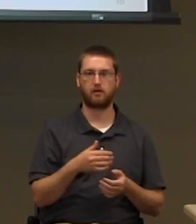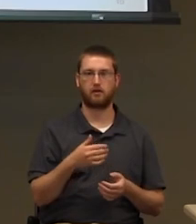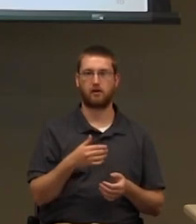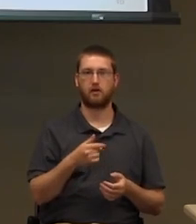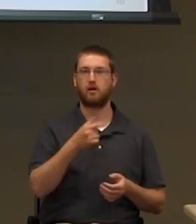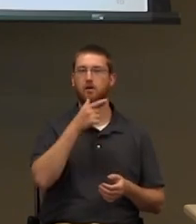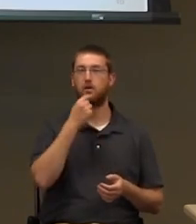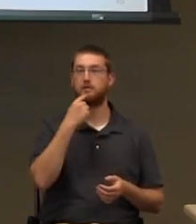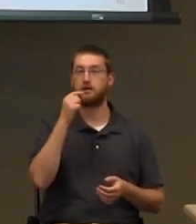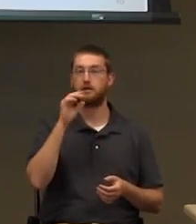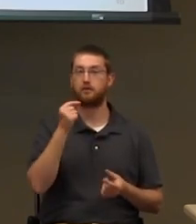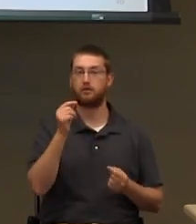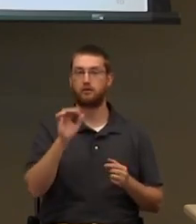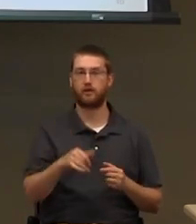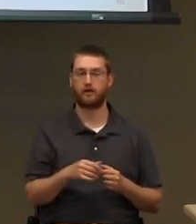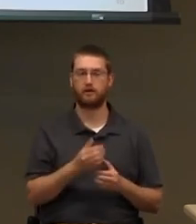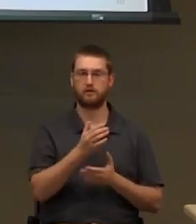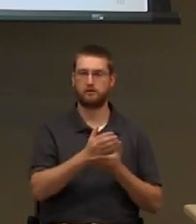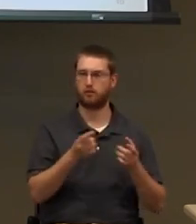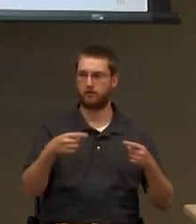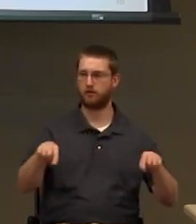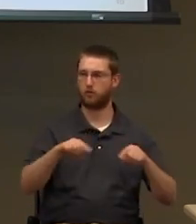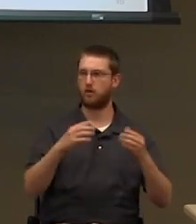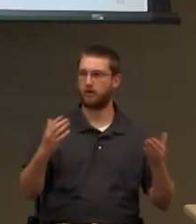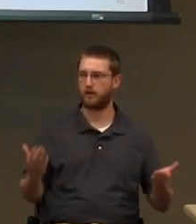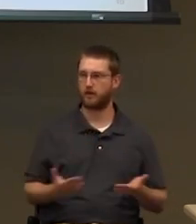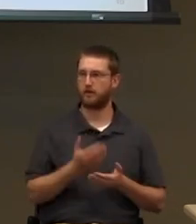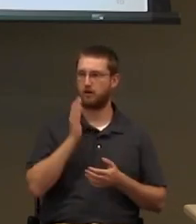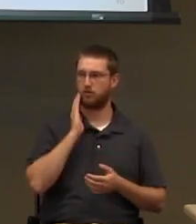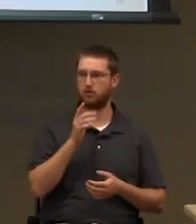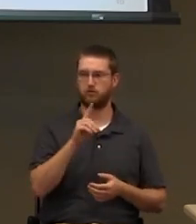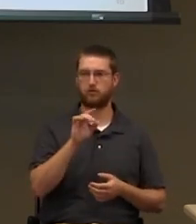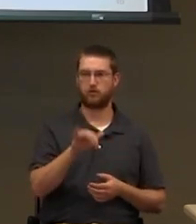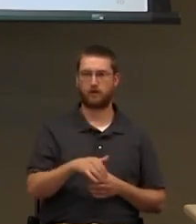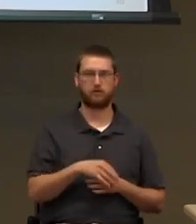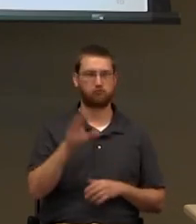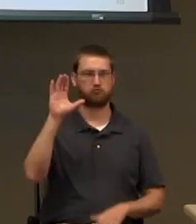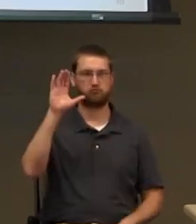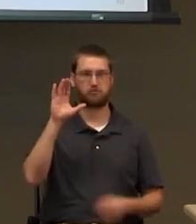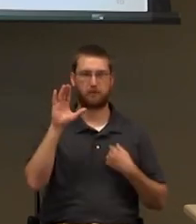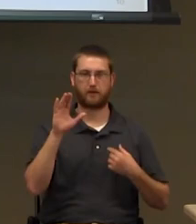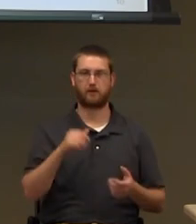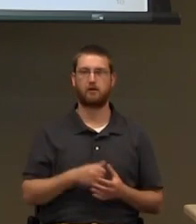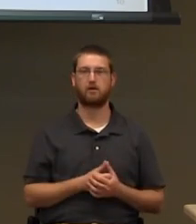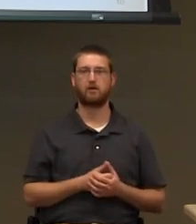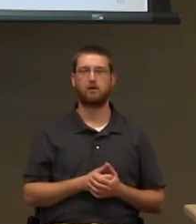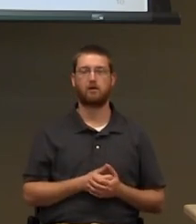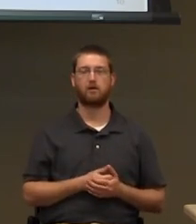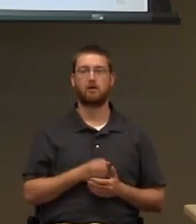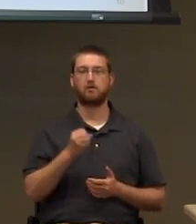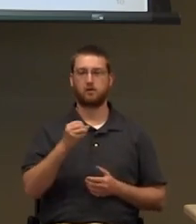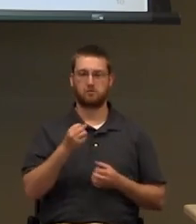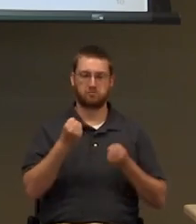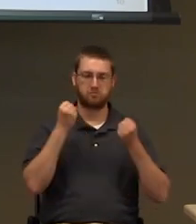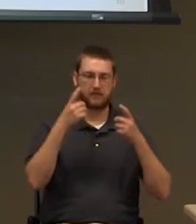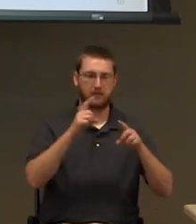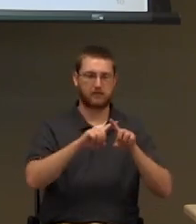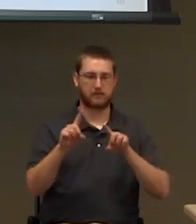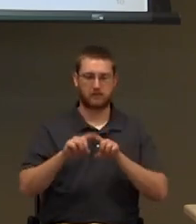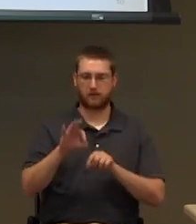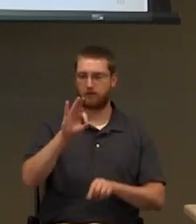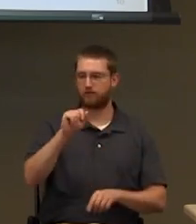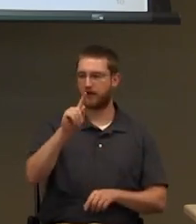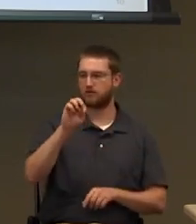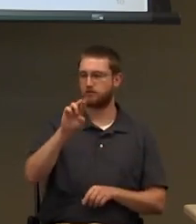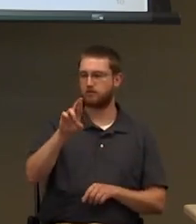who here has done that, because I guarantee there's a handful of you here in this room right now. And so to that point is, when I take all these different factors, these